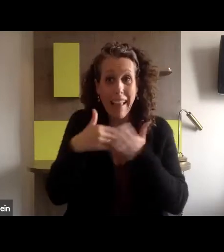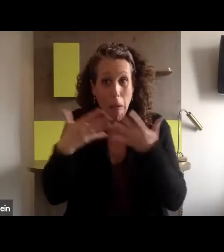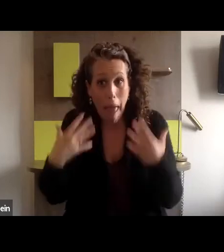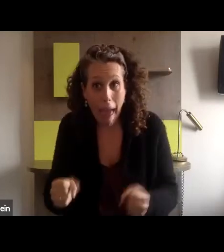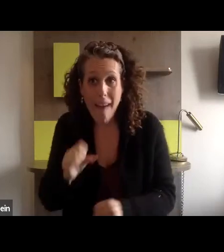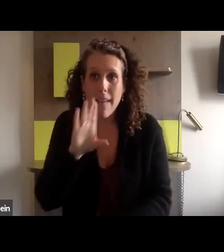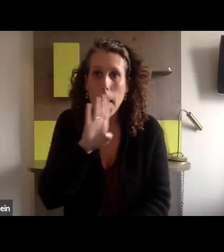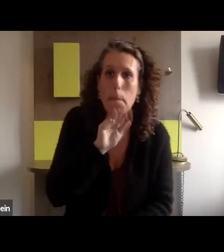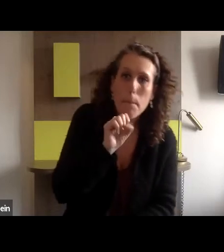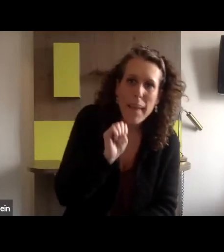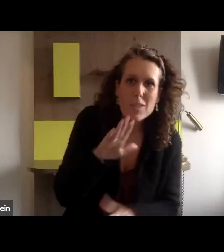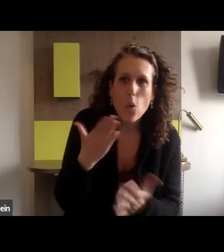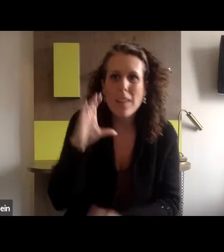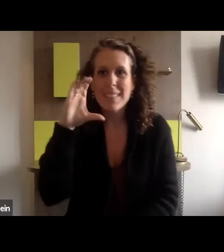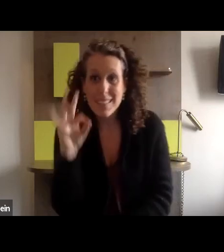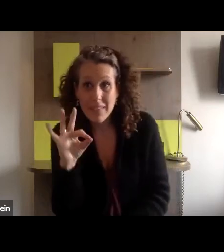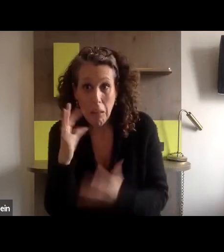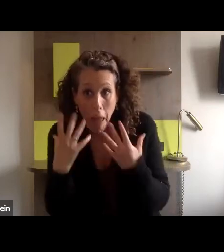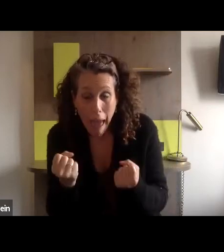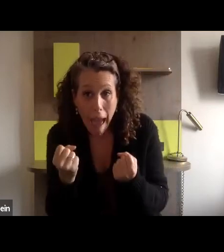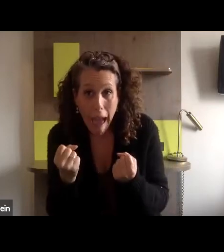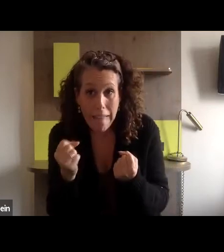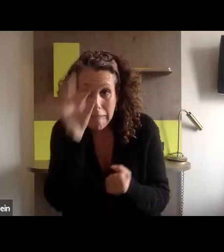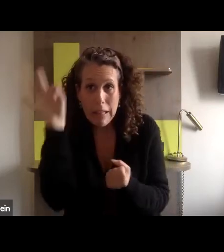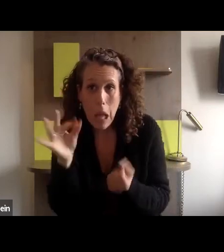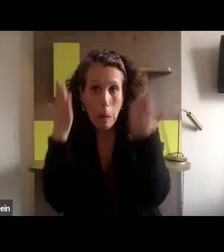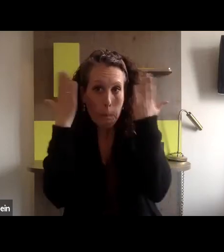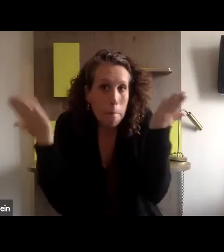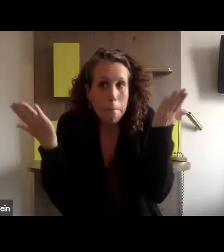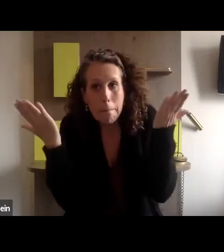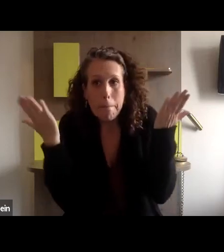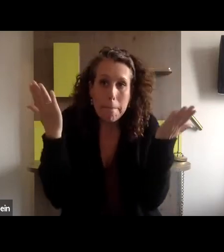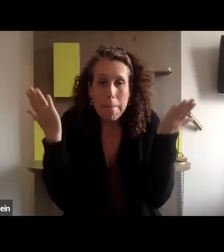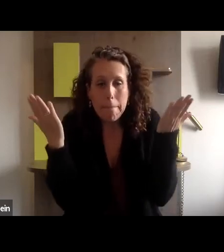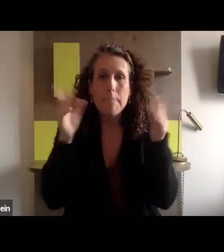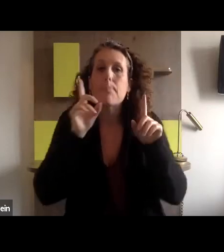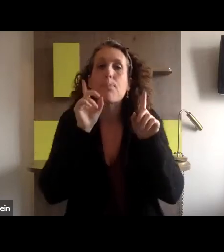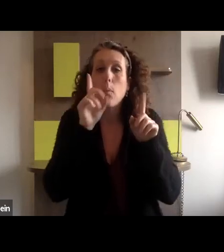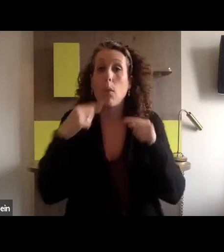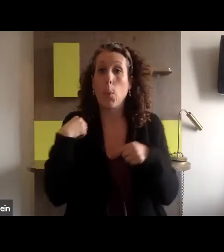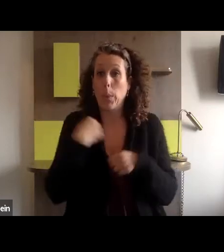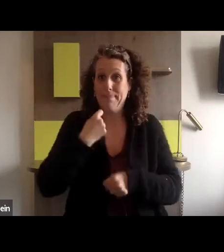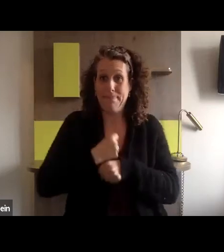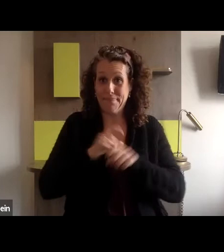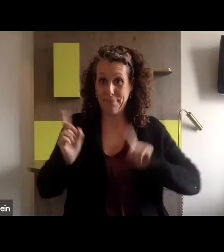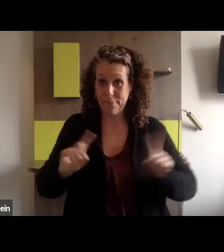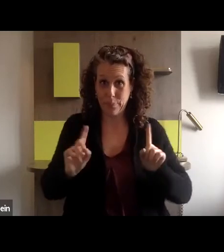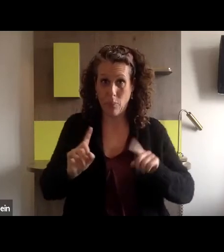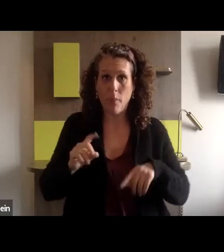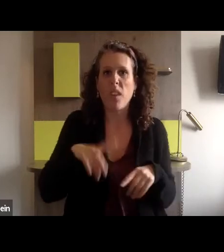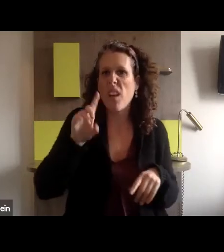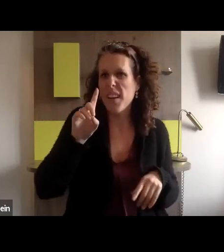not. We don't know. But what we did is we collected data from 20